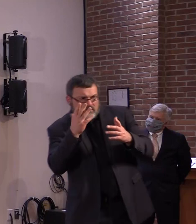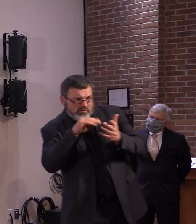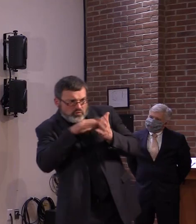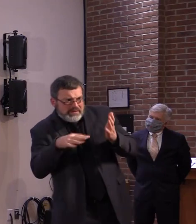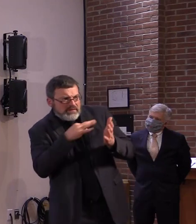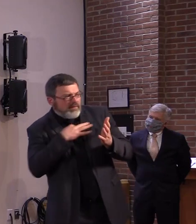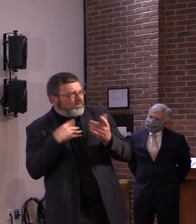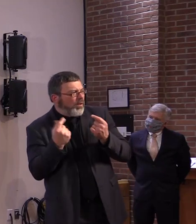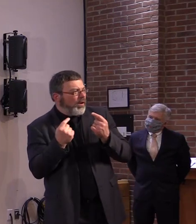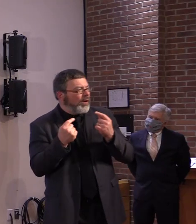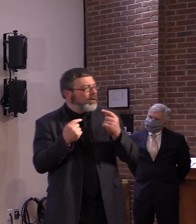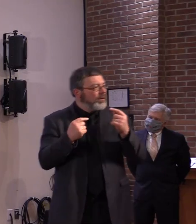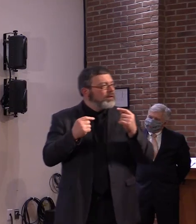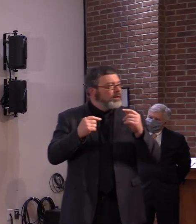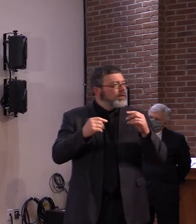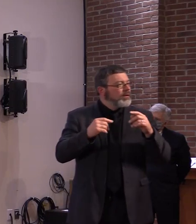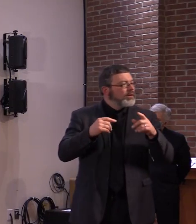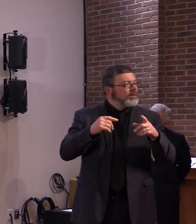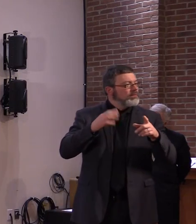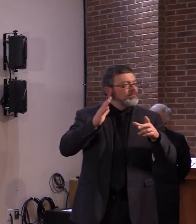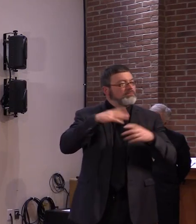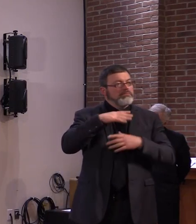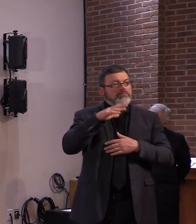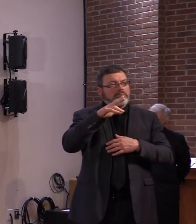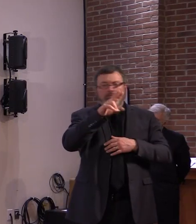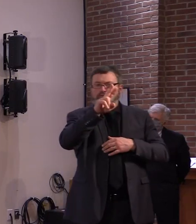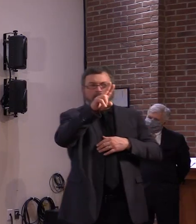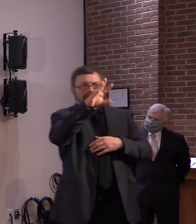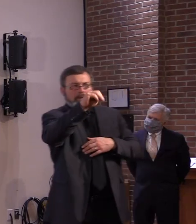UVM. Yeah, I'm aware of 6 cases.